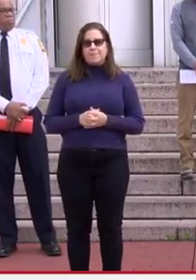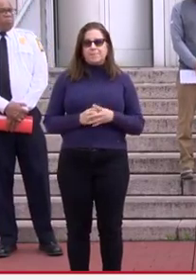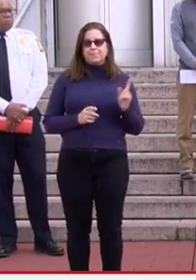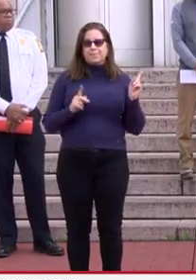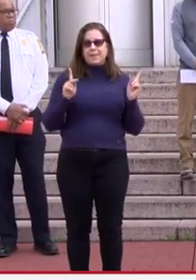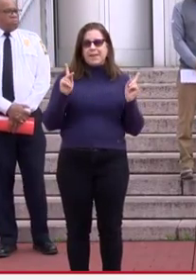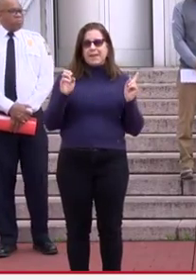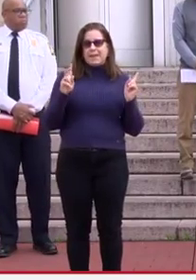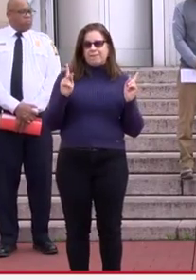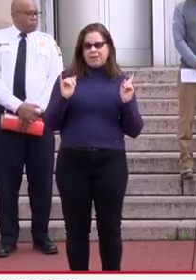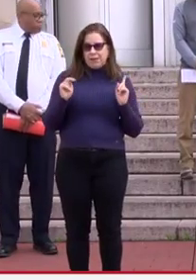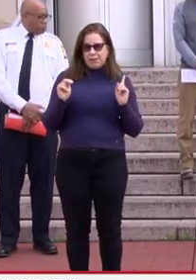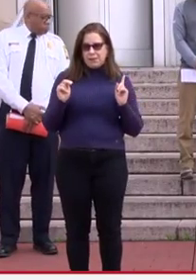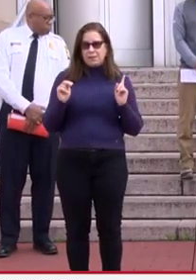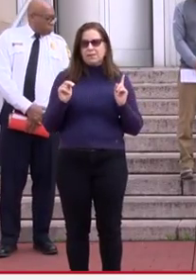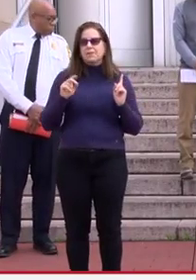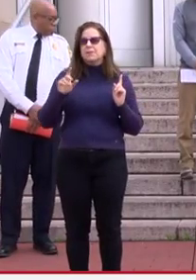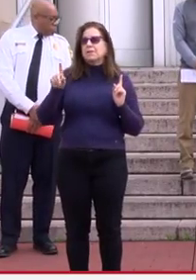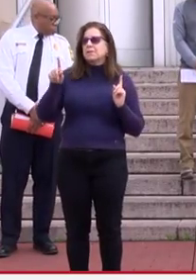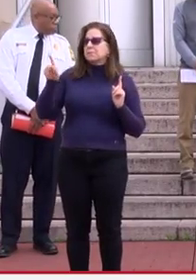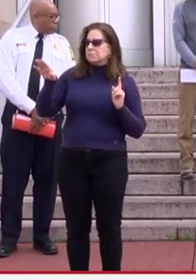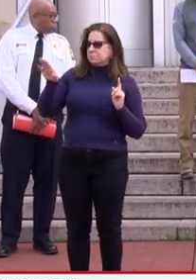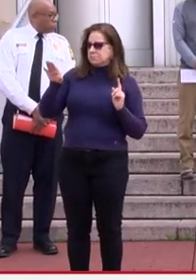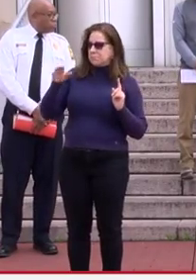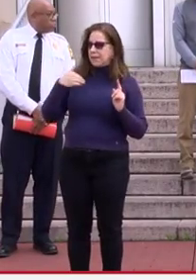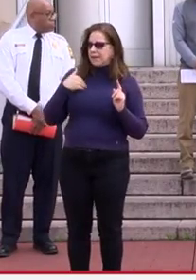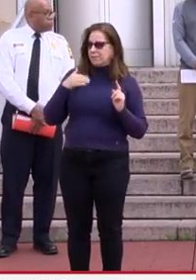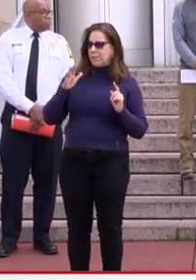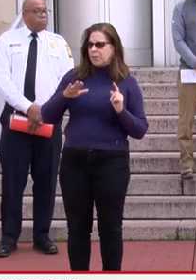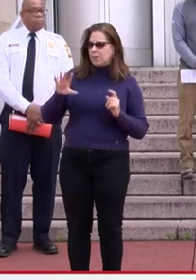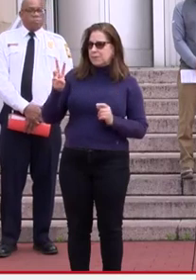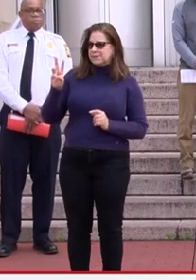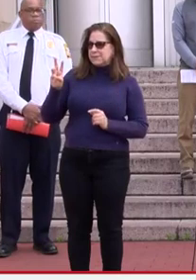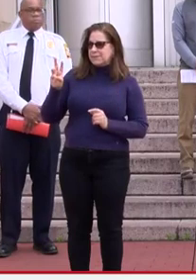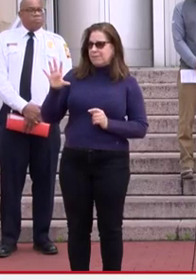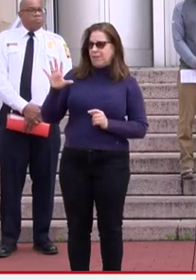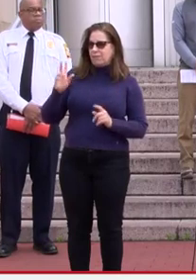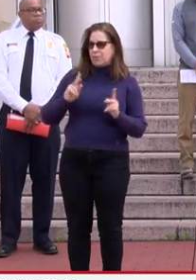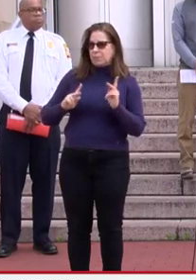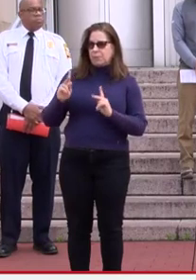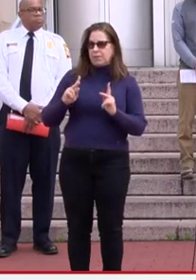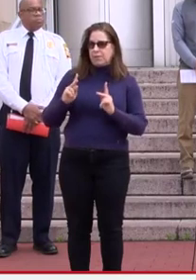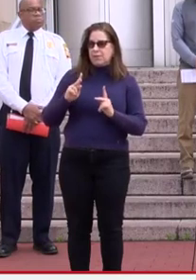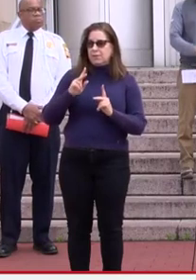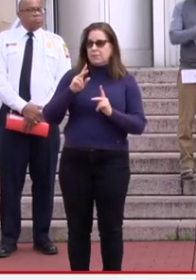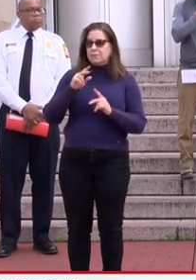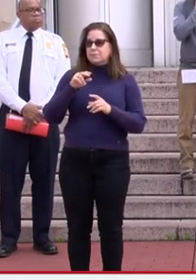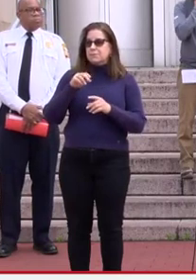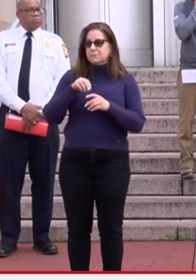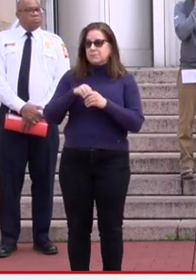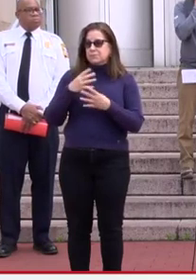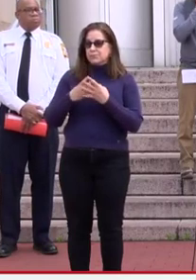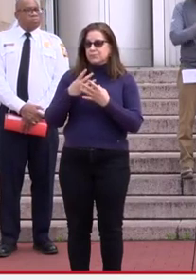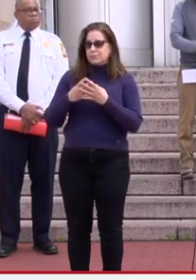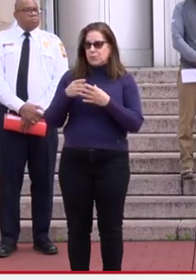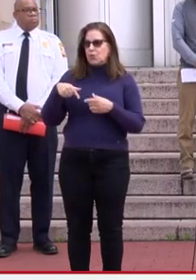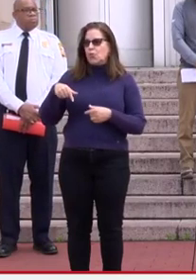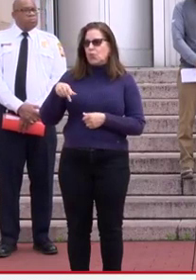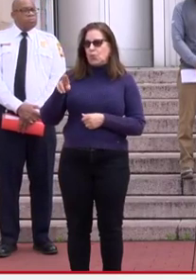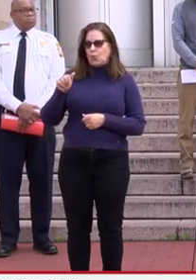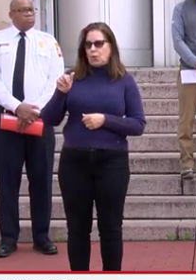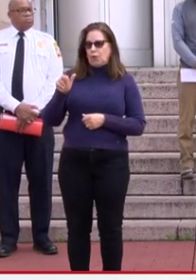There are approximately 65 individuals who have been quarantined as a result of a U.S. Marshal in Superior